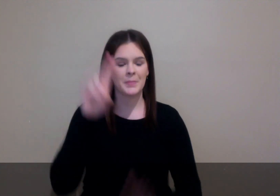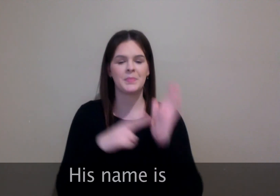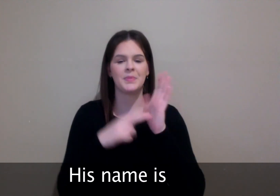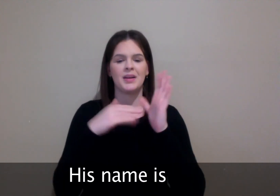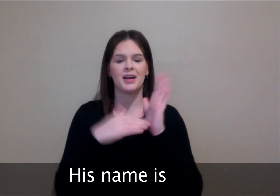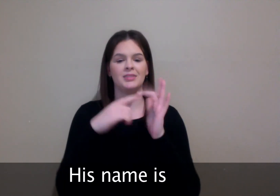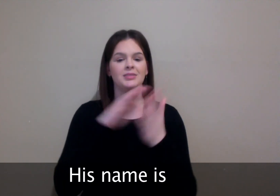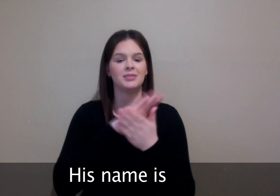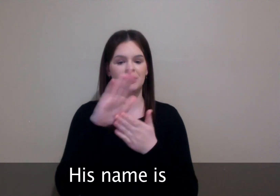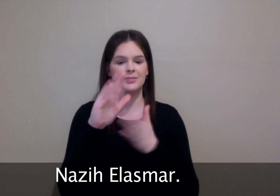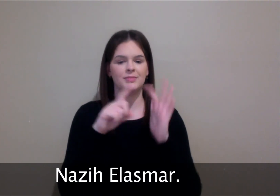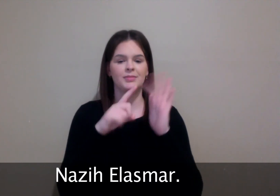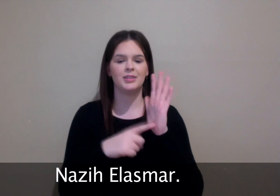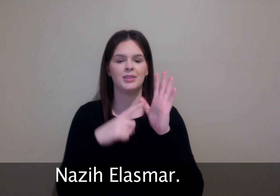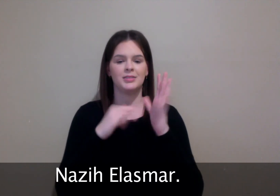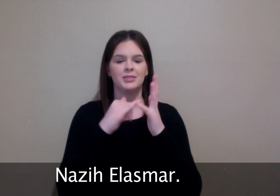His name is Nazir El-Azmar.